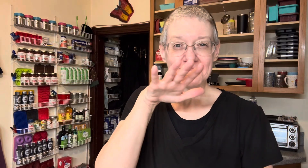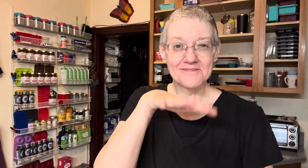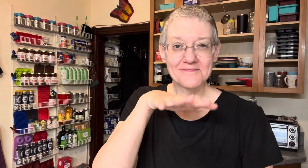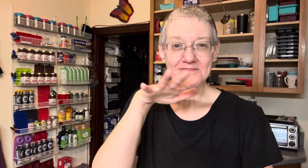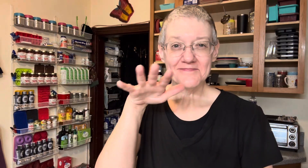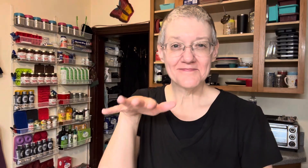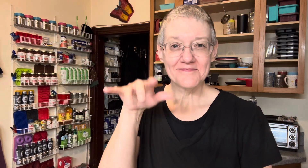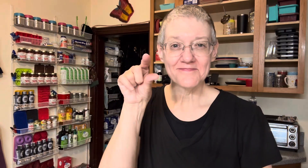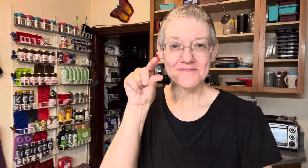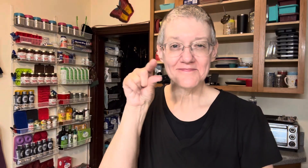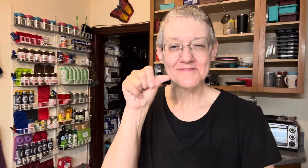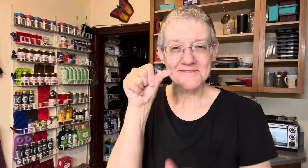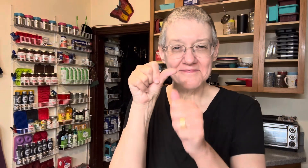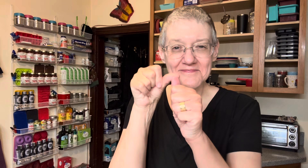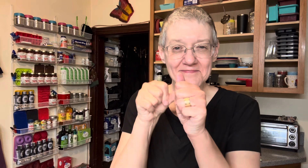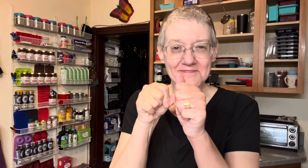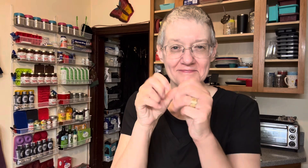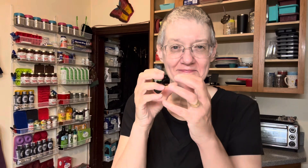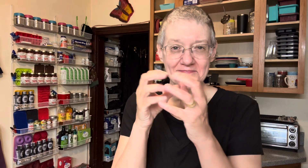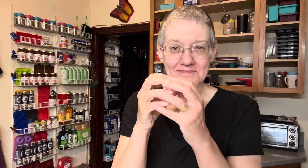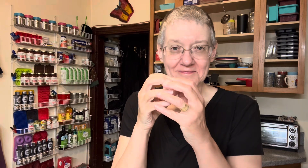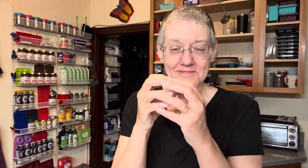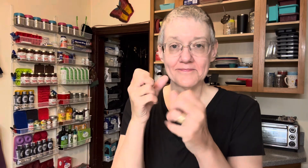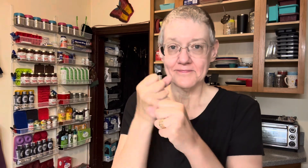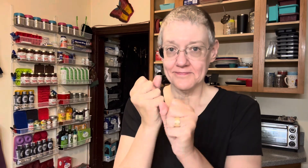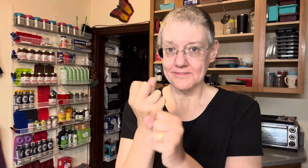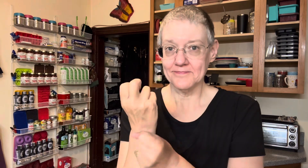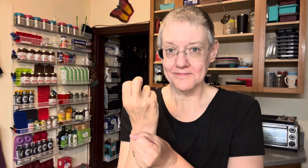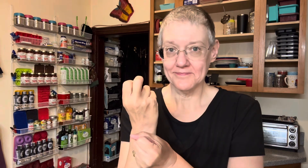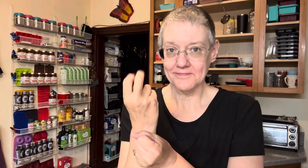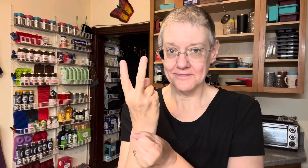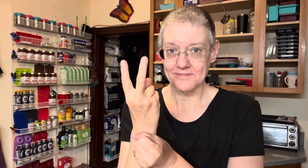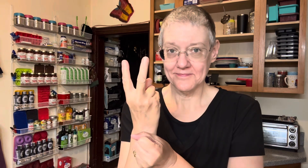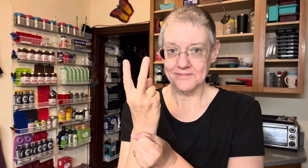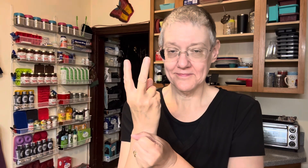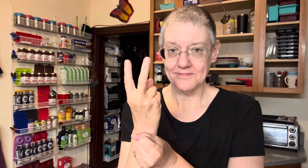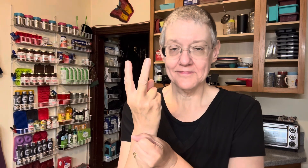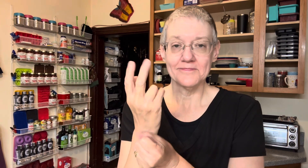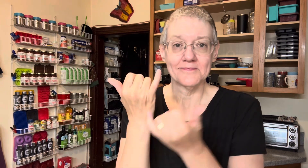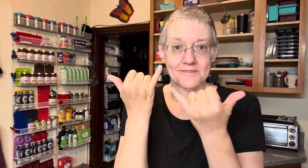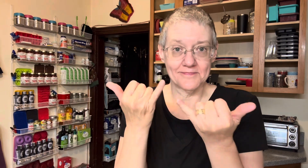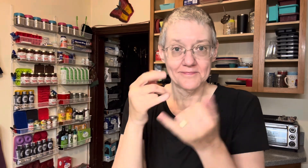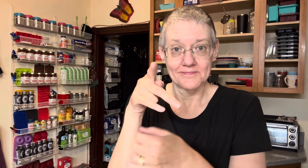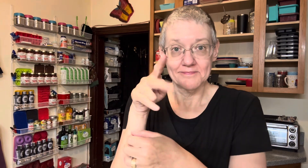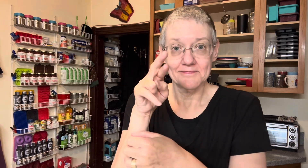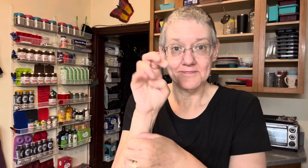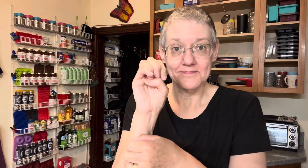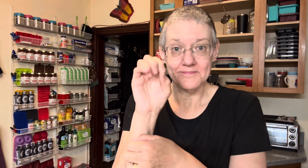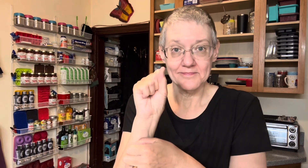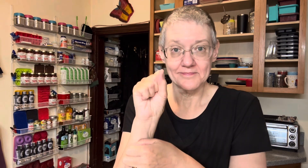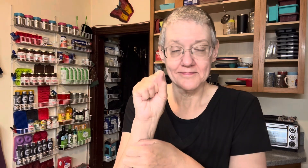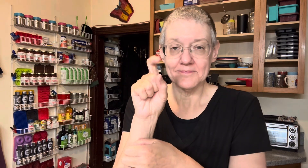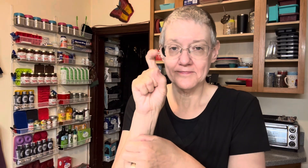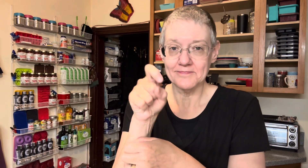It's about 55 grams for each tortilla ball. And I'm making 12.